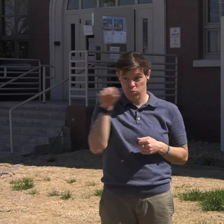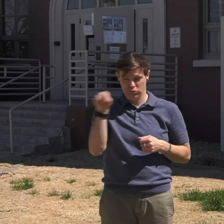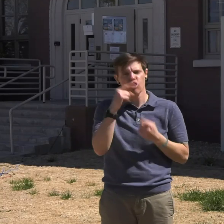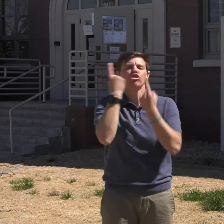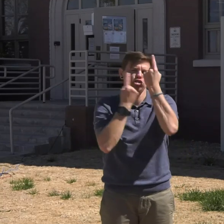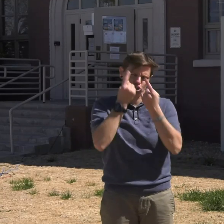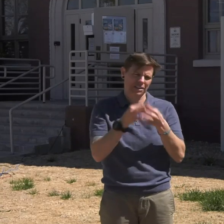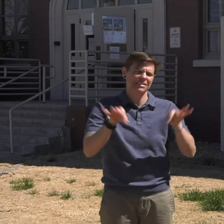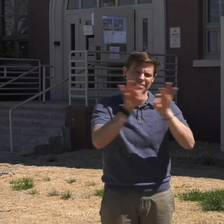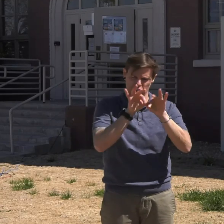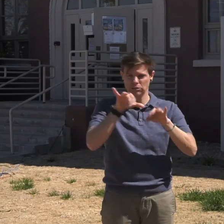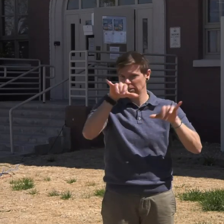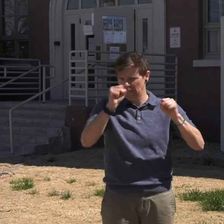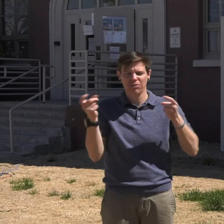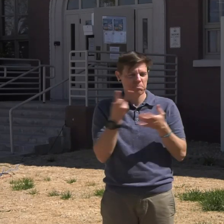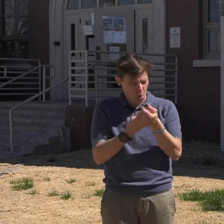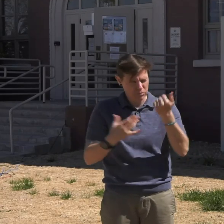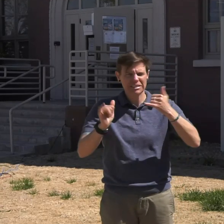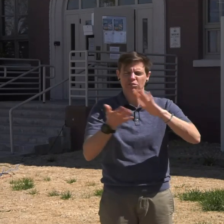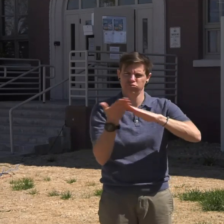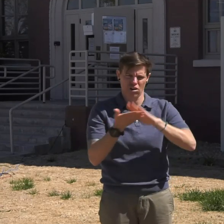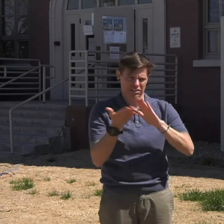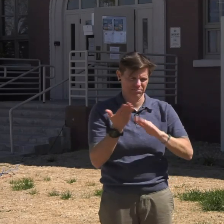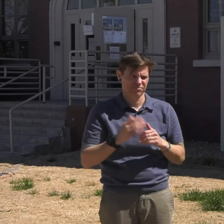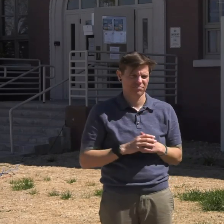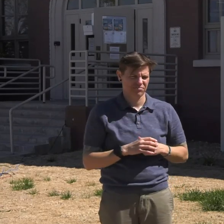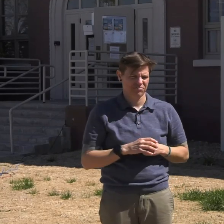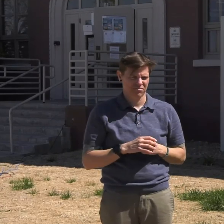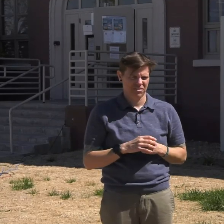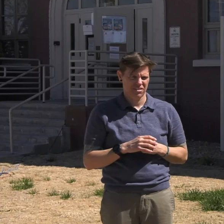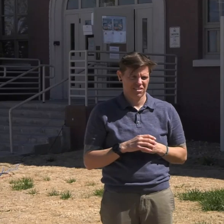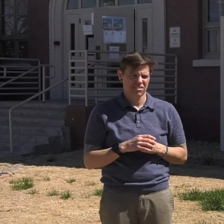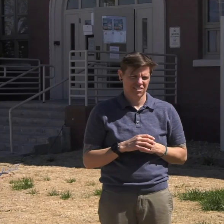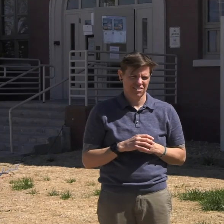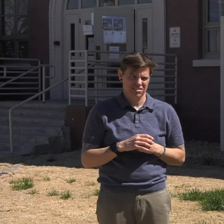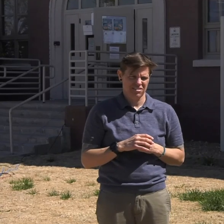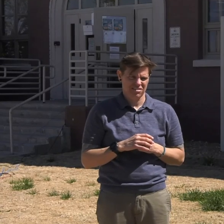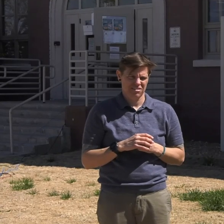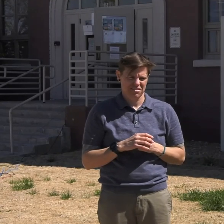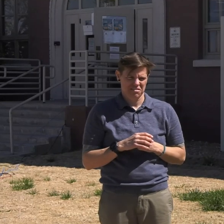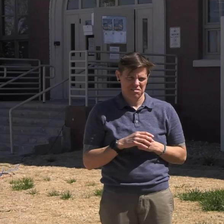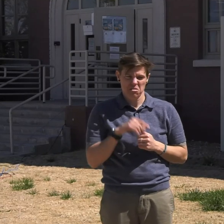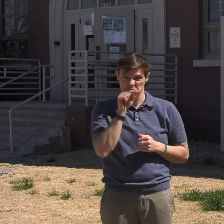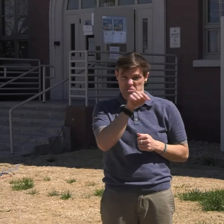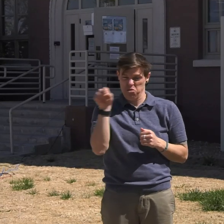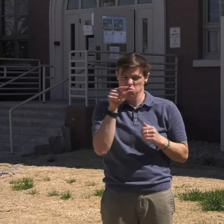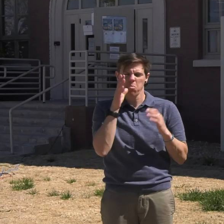up and running still and actually at an enhanced level. We're going to dive into that in just a little bit.